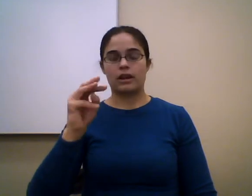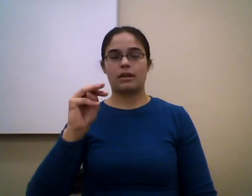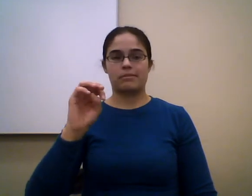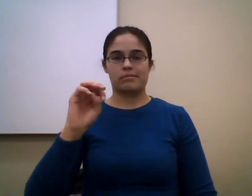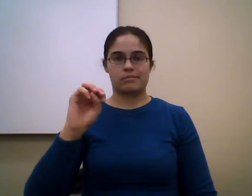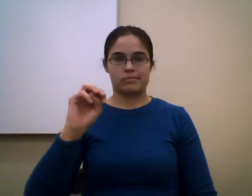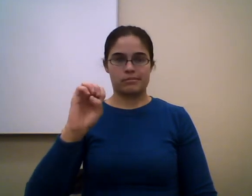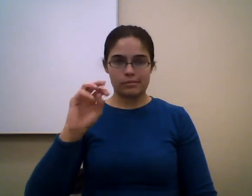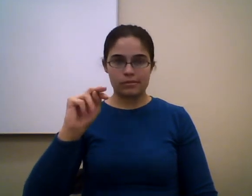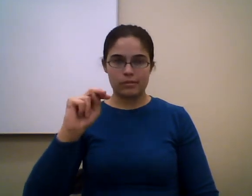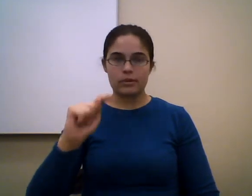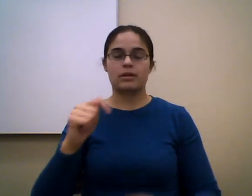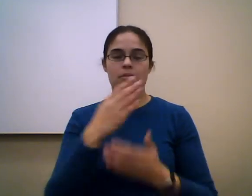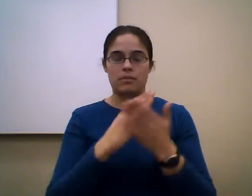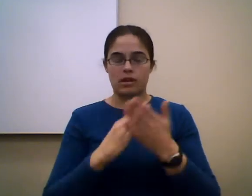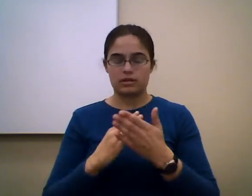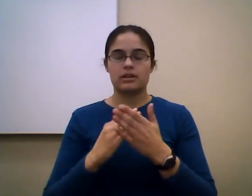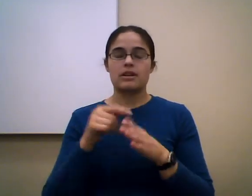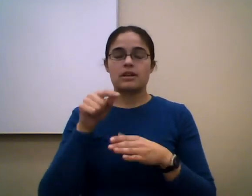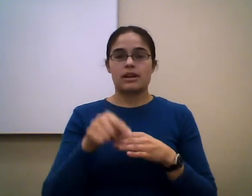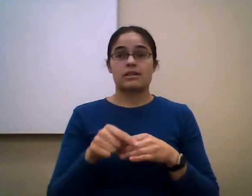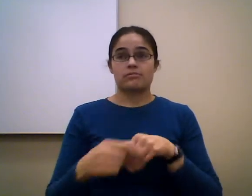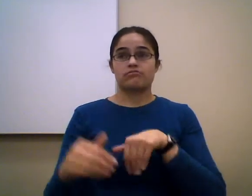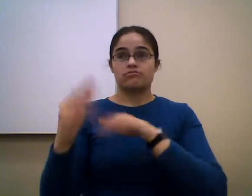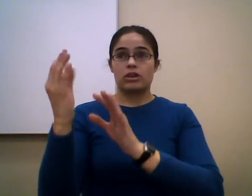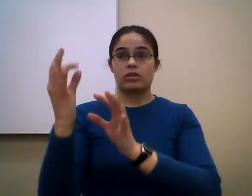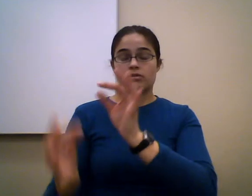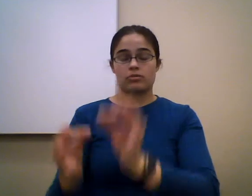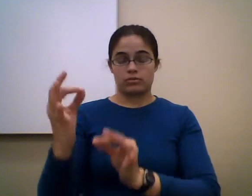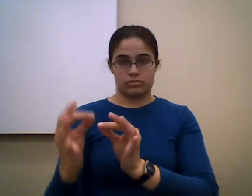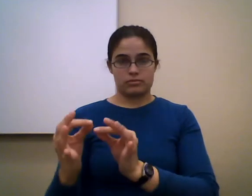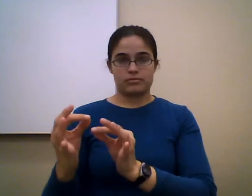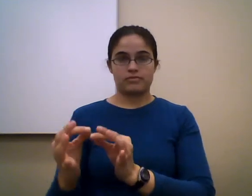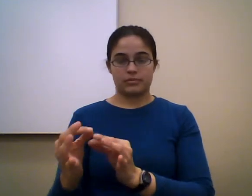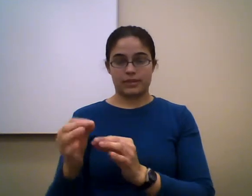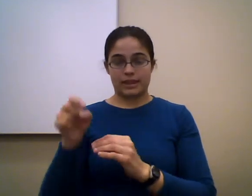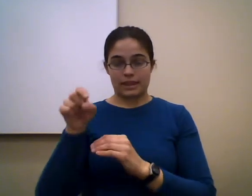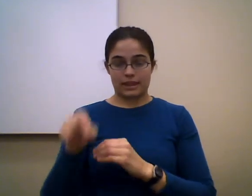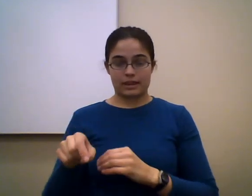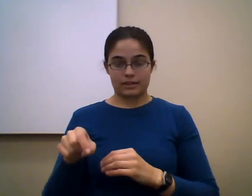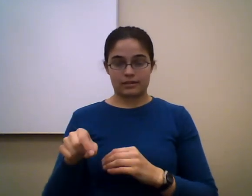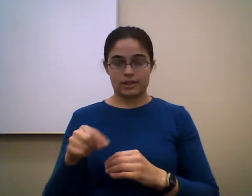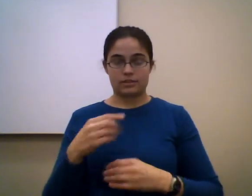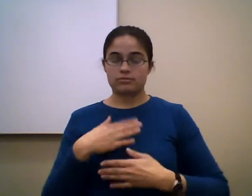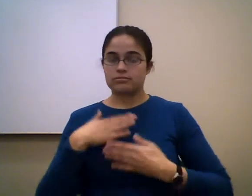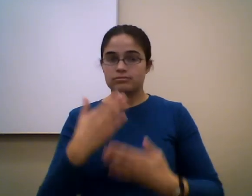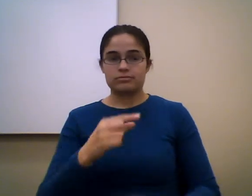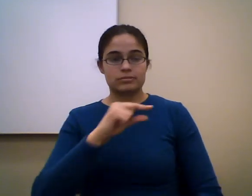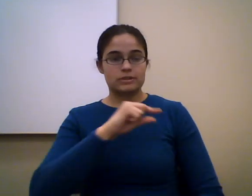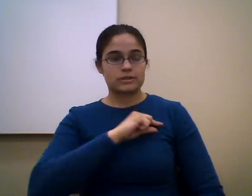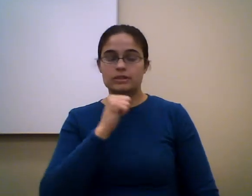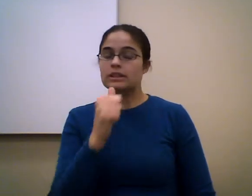court, at which time he or she will plead guilty or not guilty to the formal charges presented by